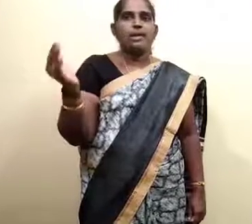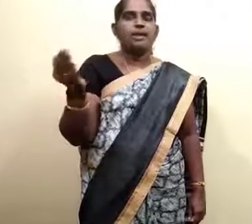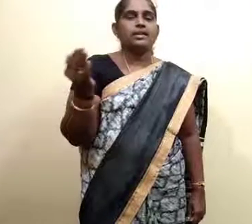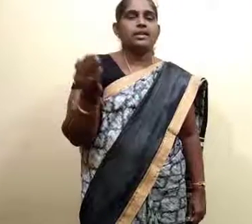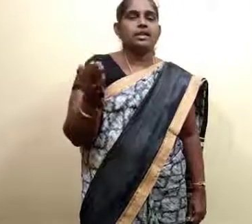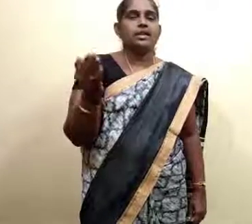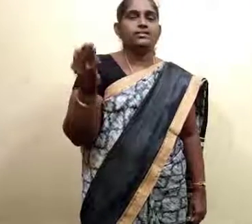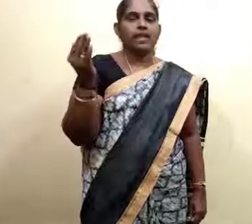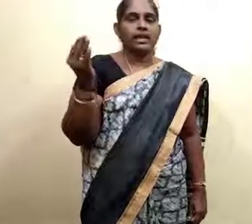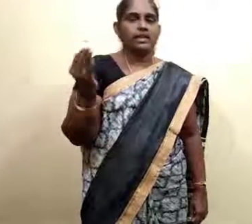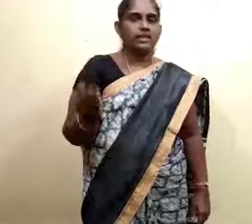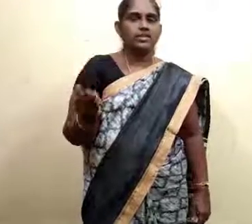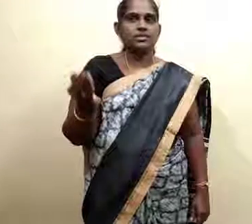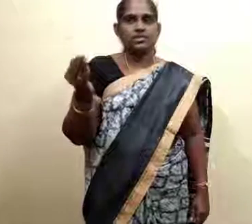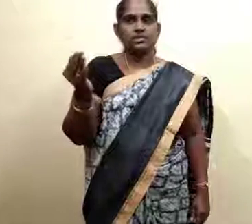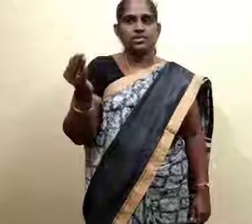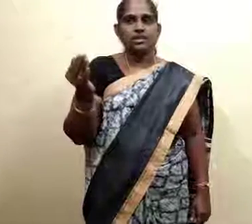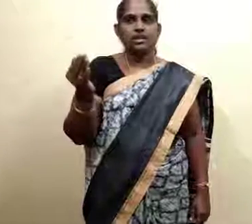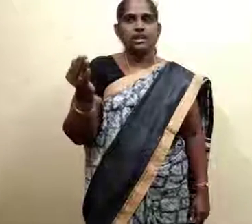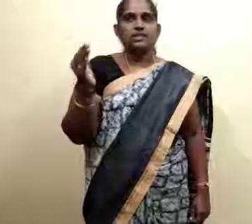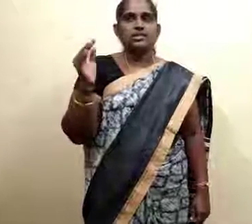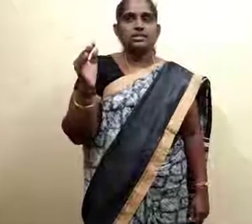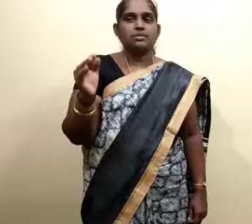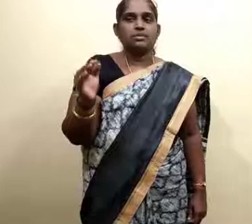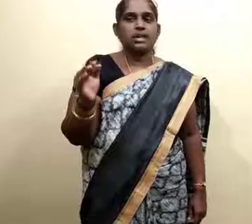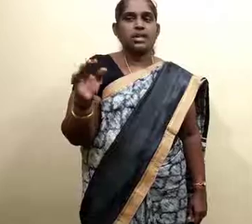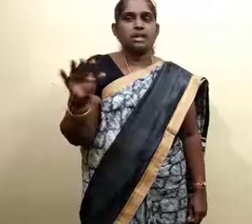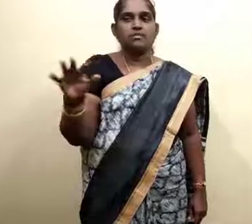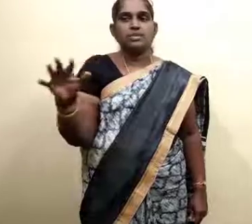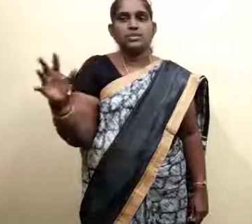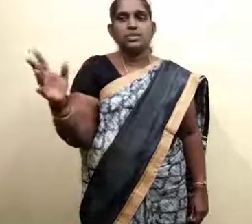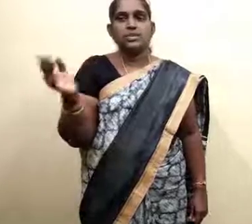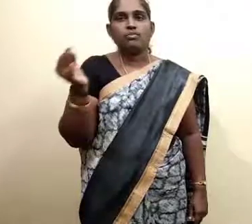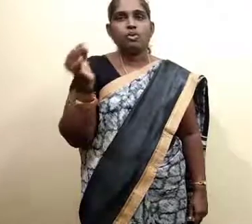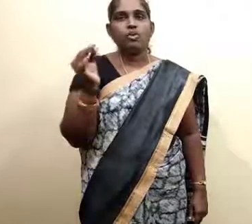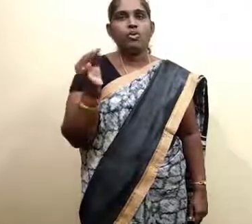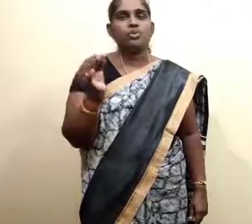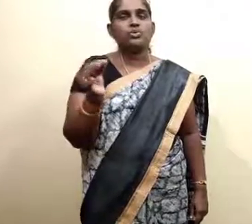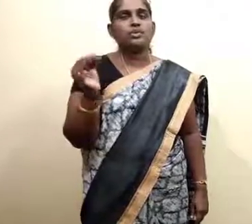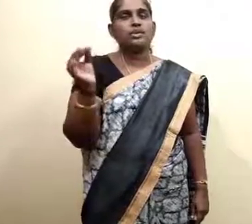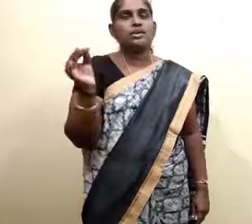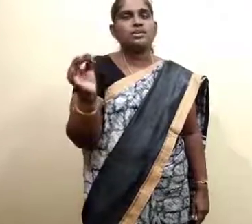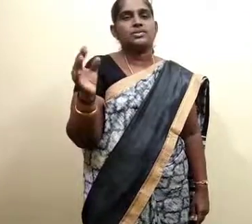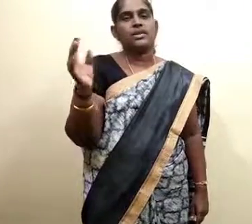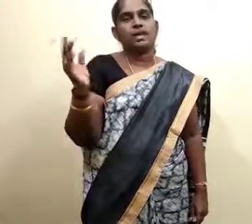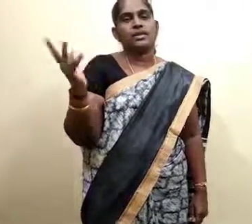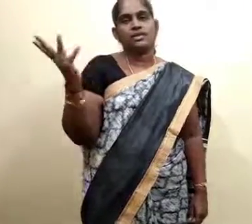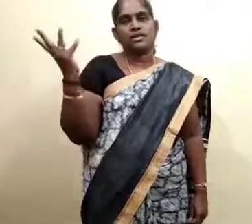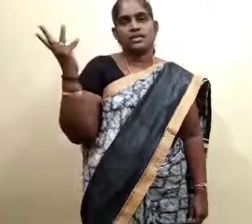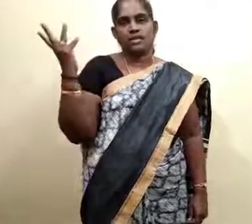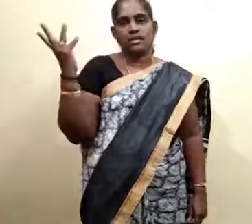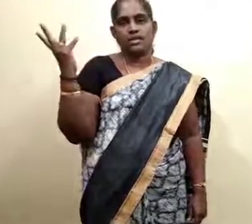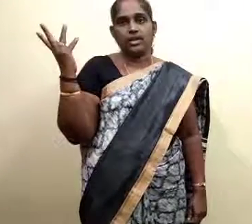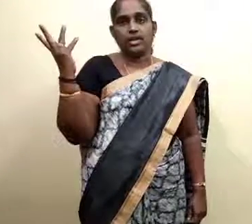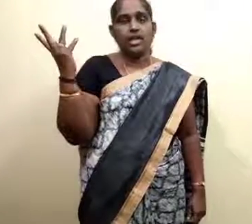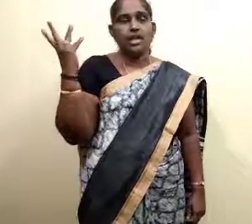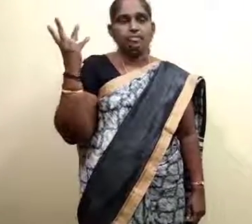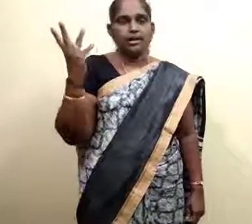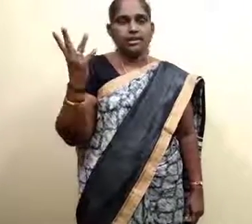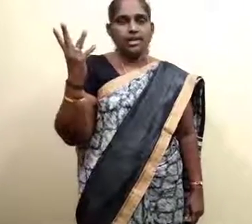By the end of 19th century, Germany emerged as the most industrialized country. Okay, by the end